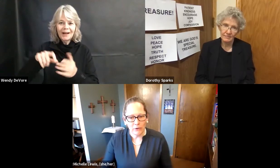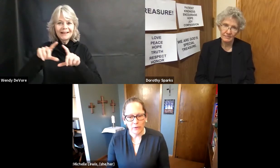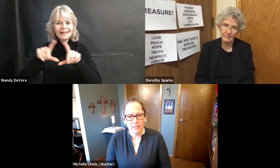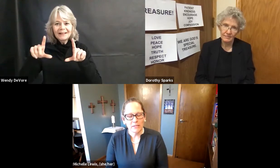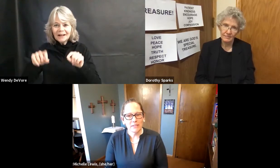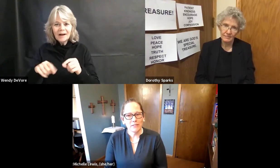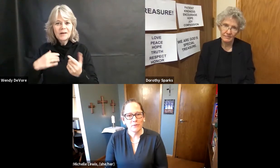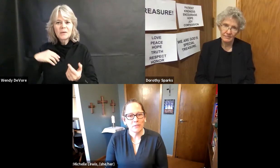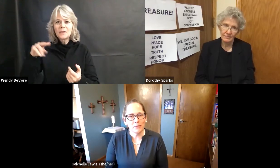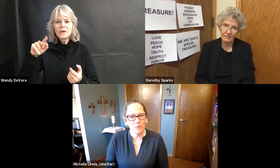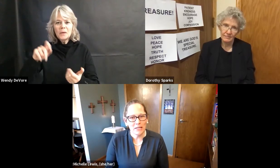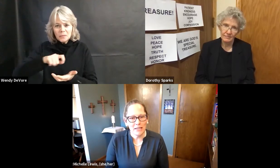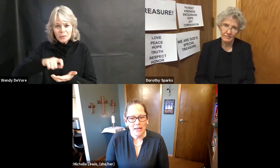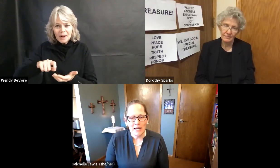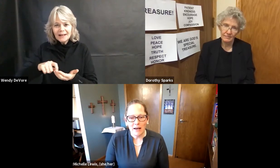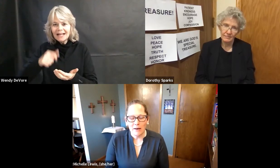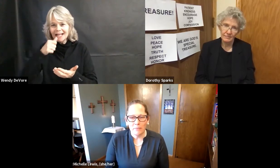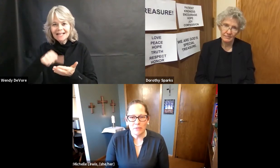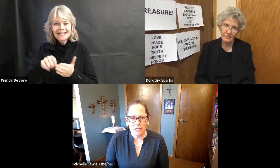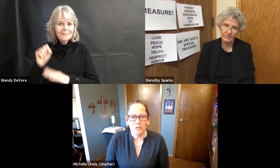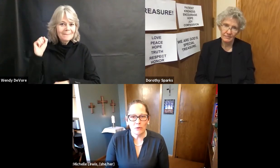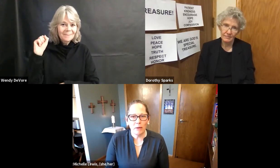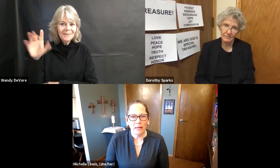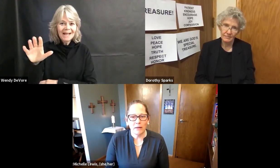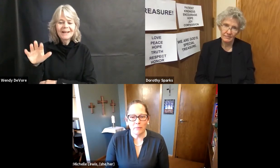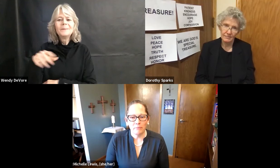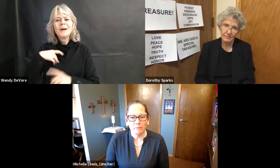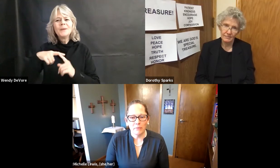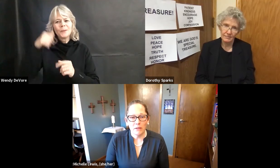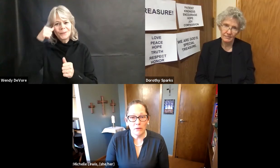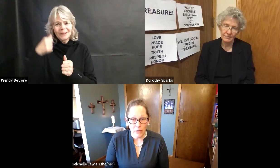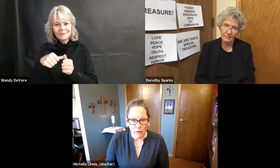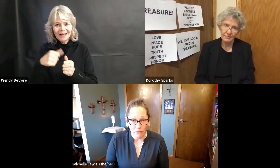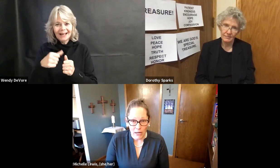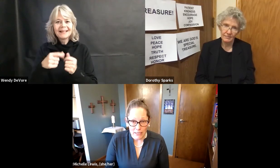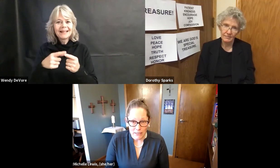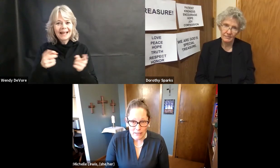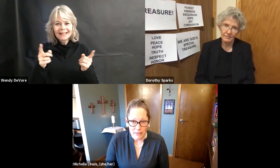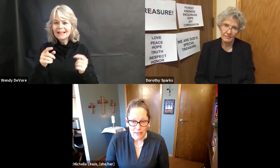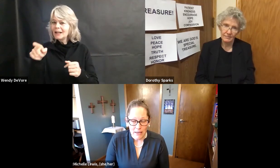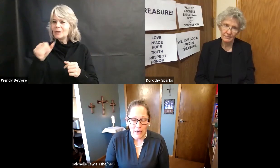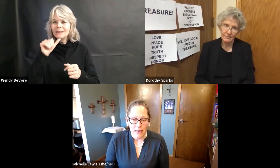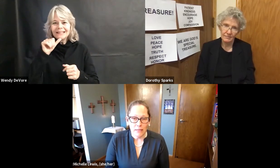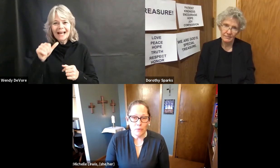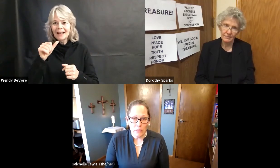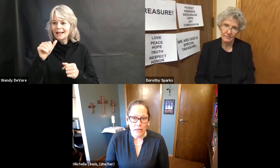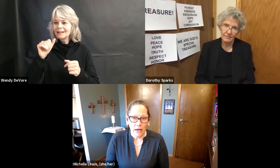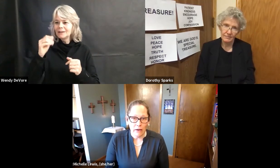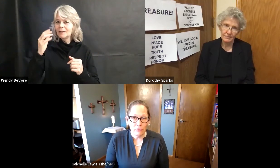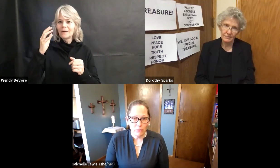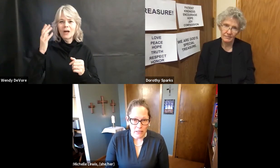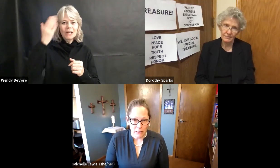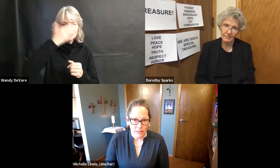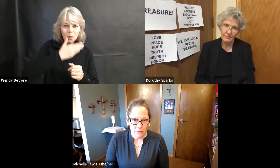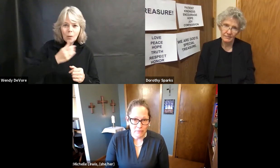quick note to someone, just to remind them, you're not forgotten, and we